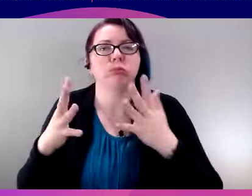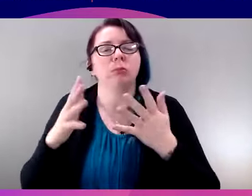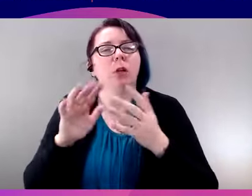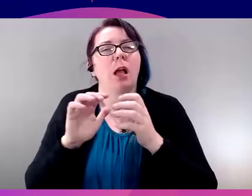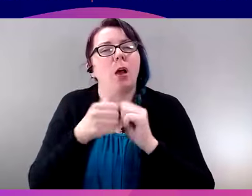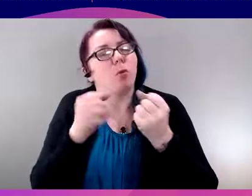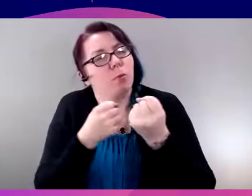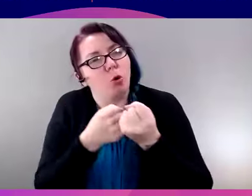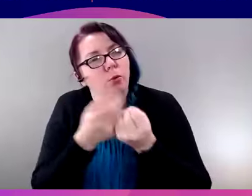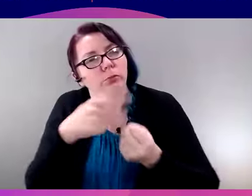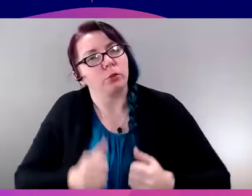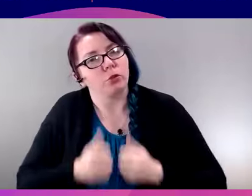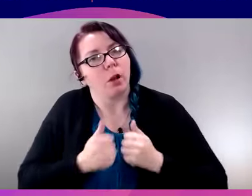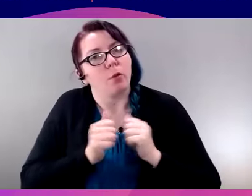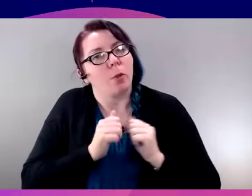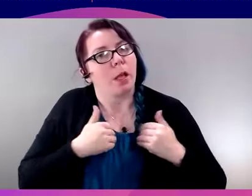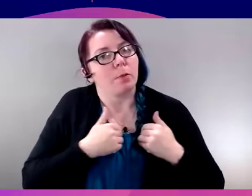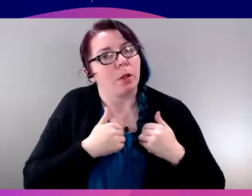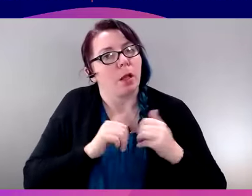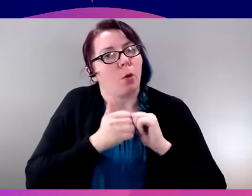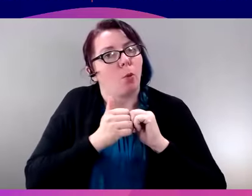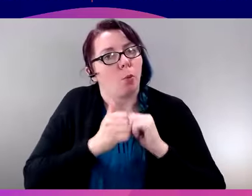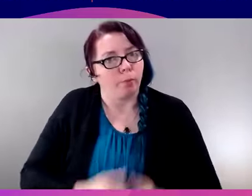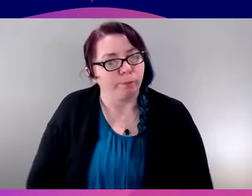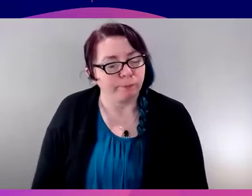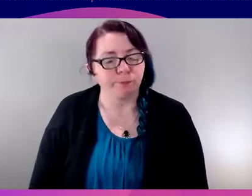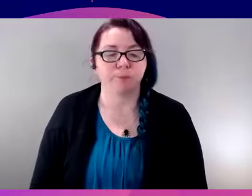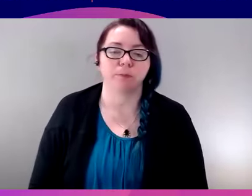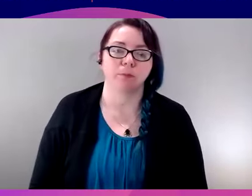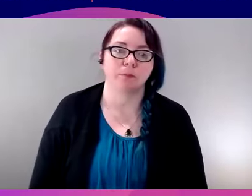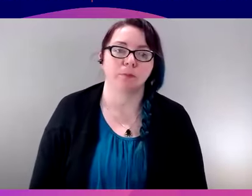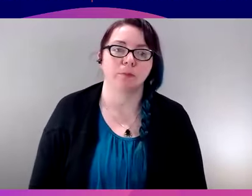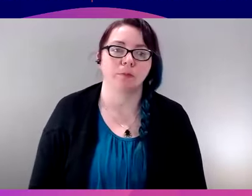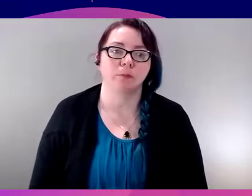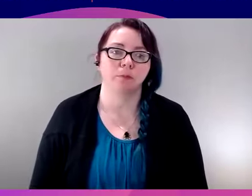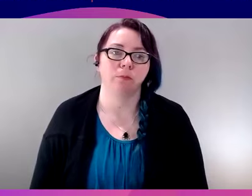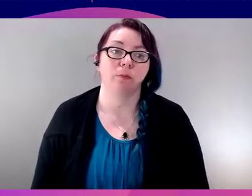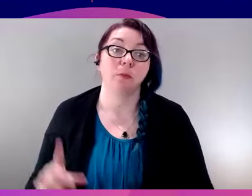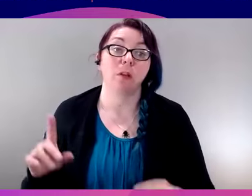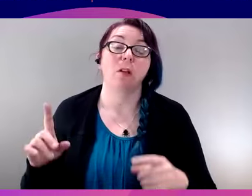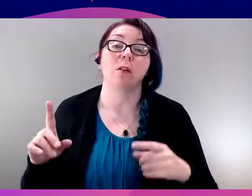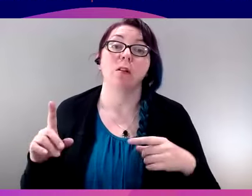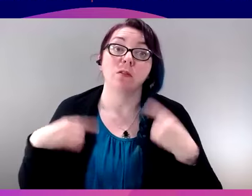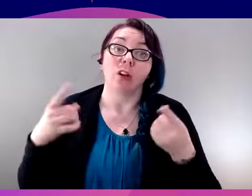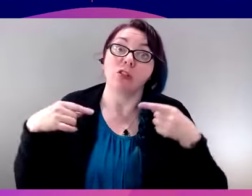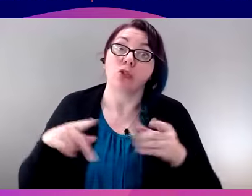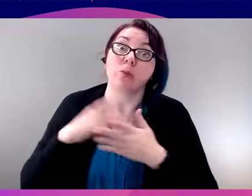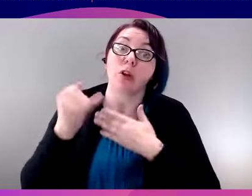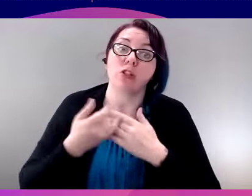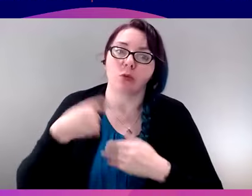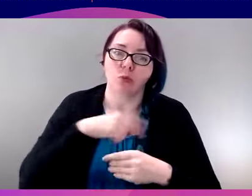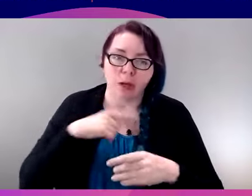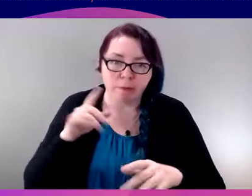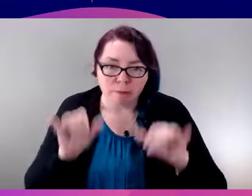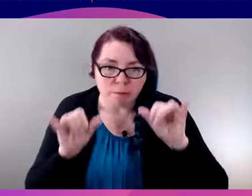Throughout our consultations, we heard about the positive impact of smaller achievable actions in creating larger sustainable